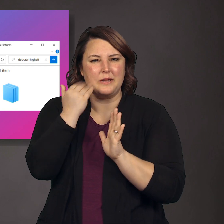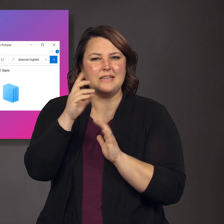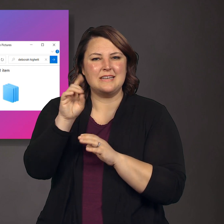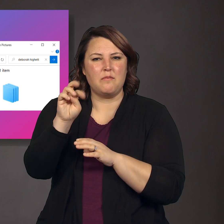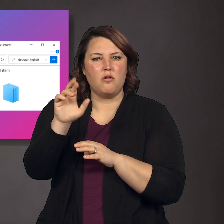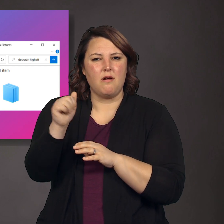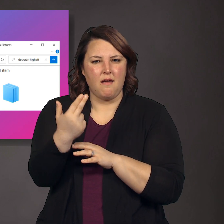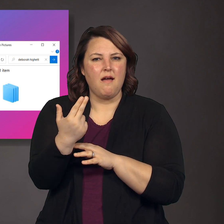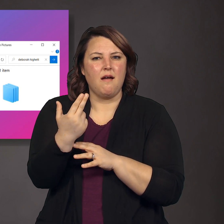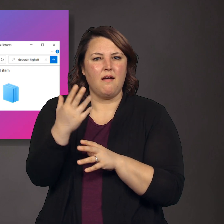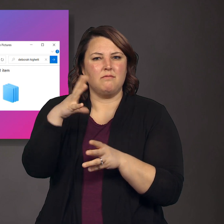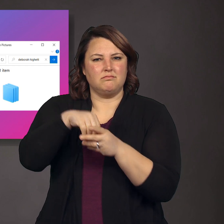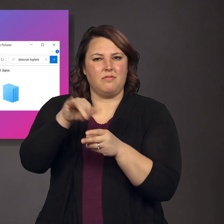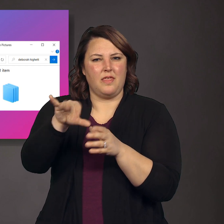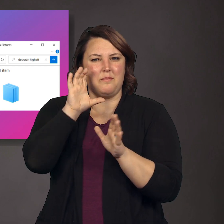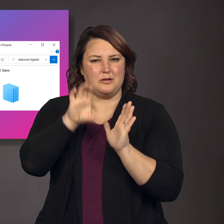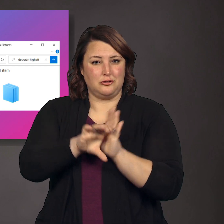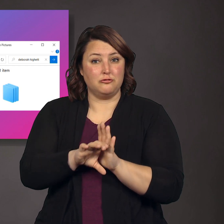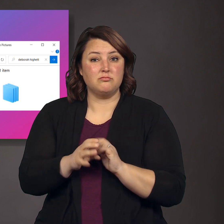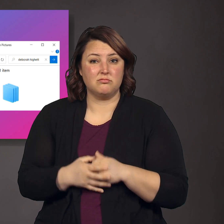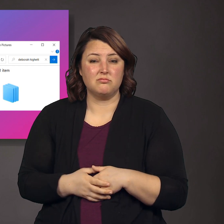on it. So that helps me find that picture.